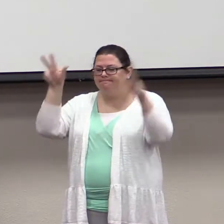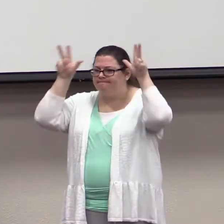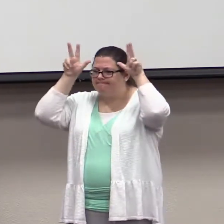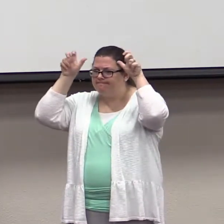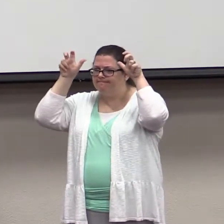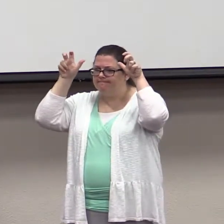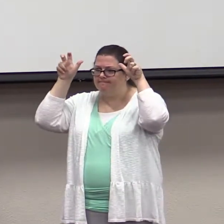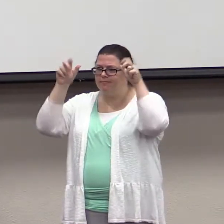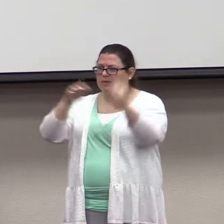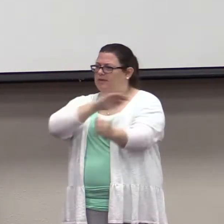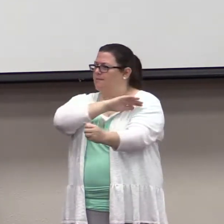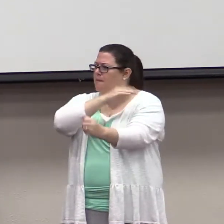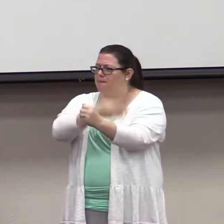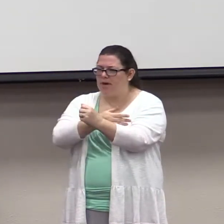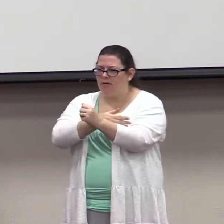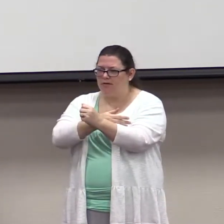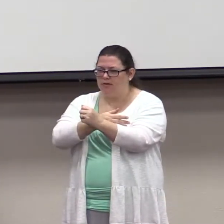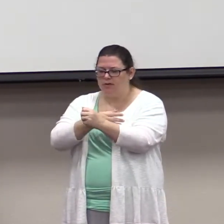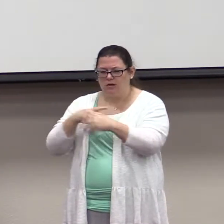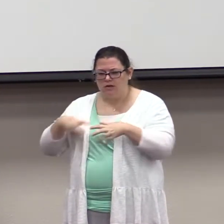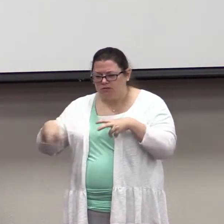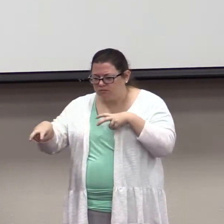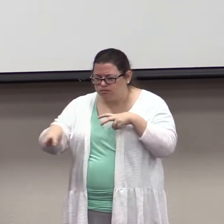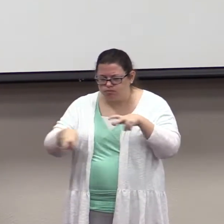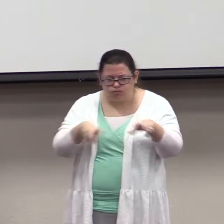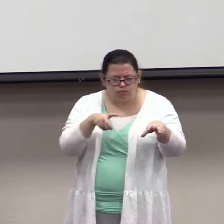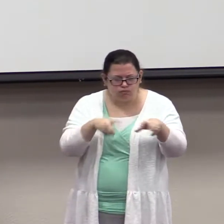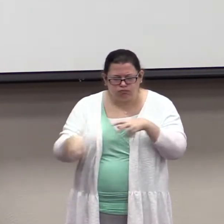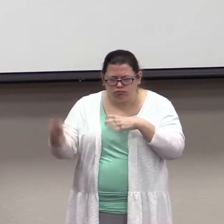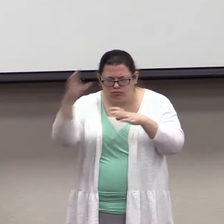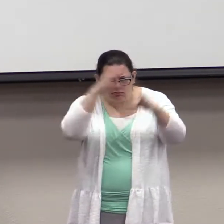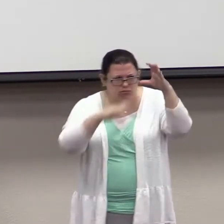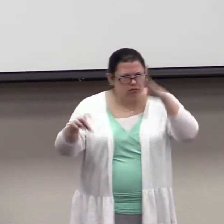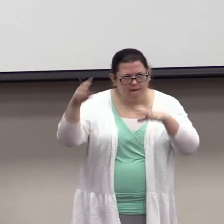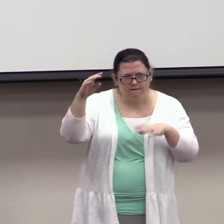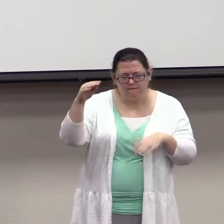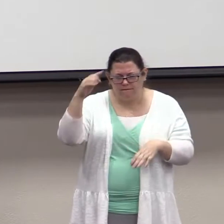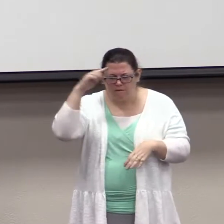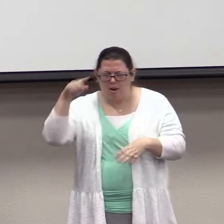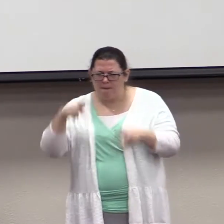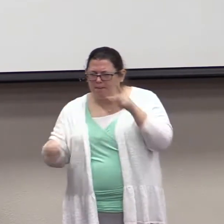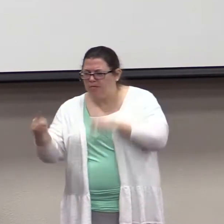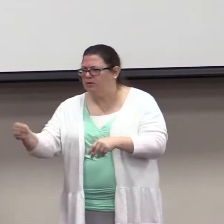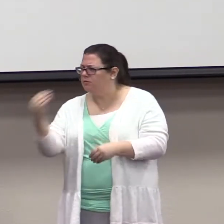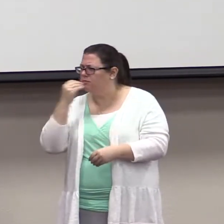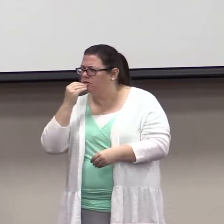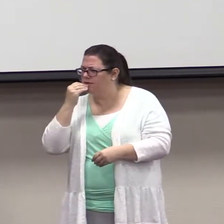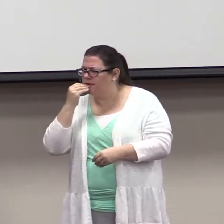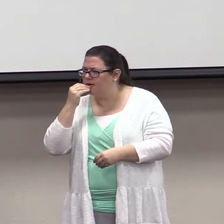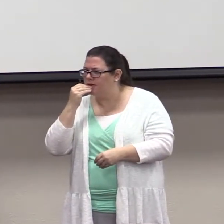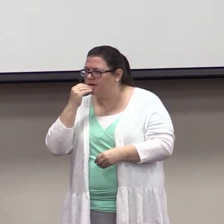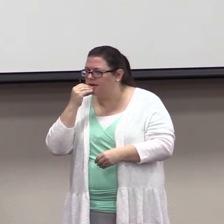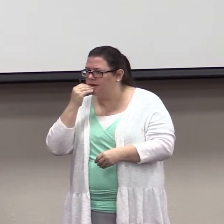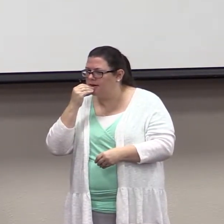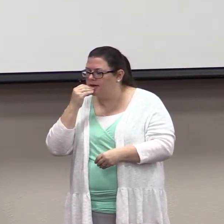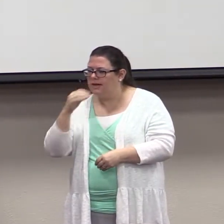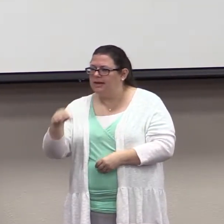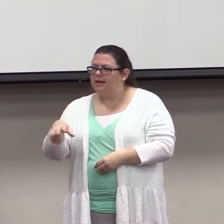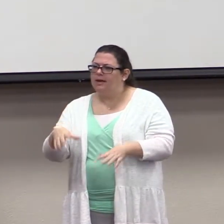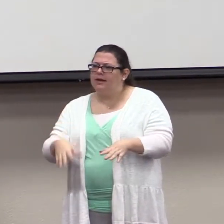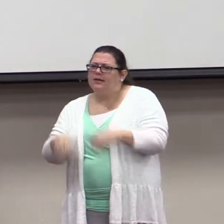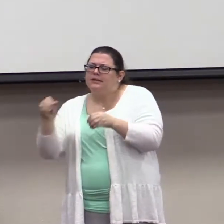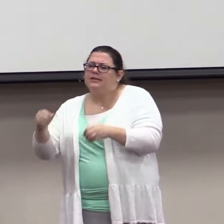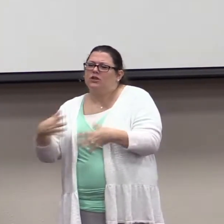as a roaring lion, seeking whom he may devour. It took courage for Joshua to trust in God as he faced